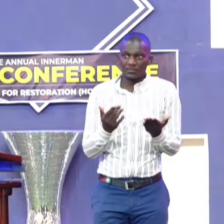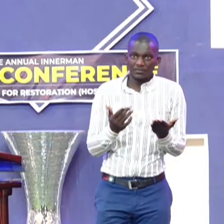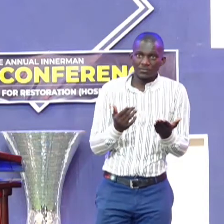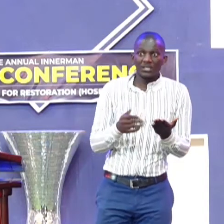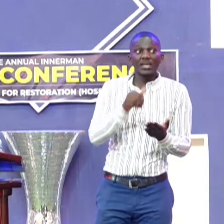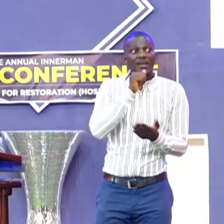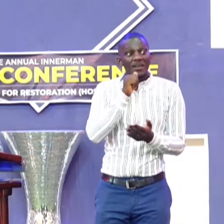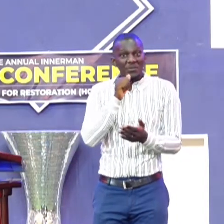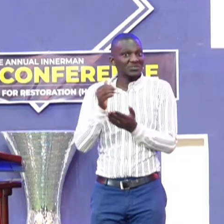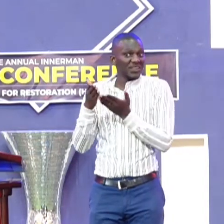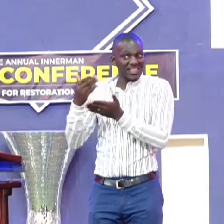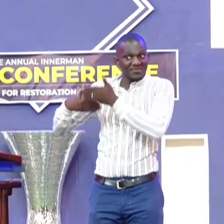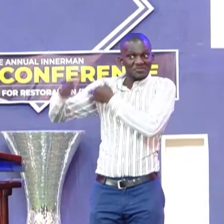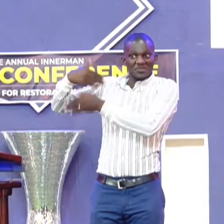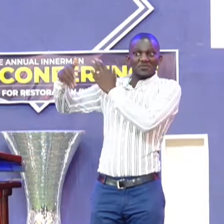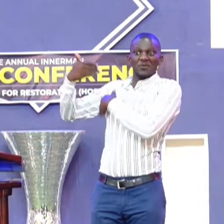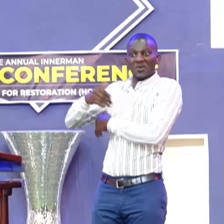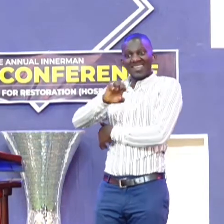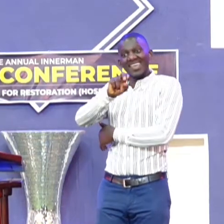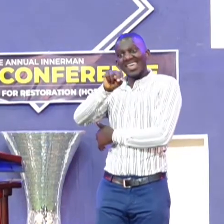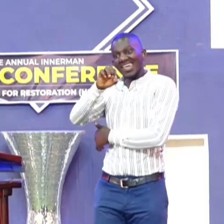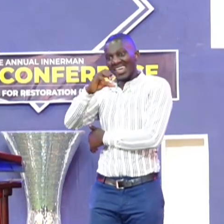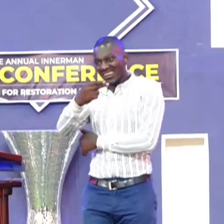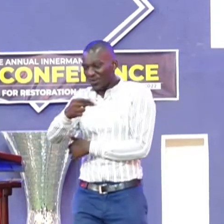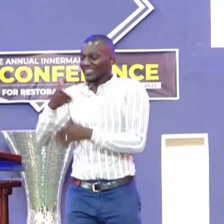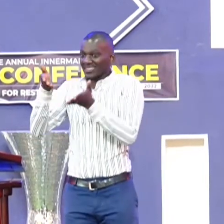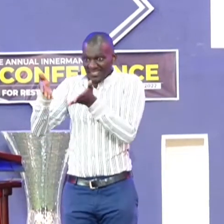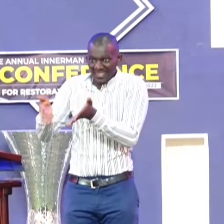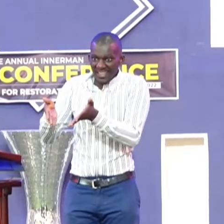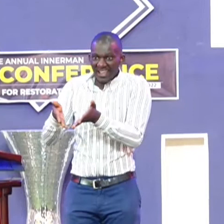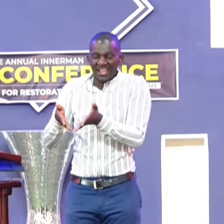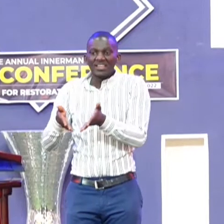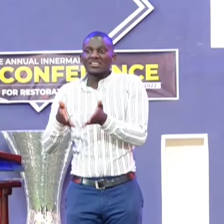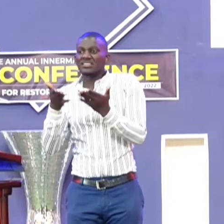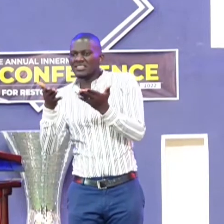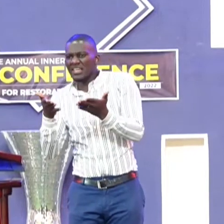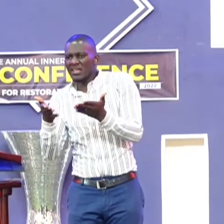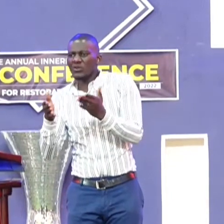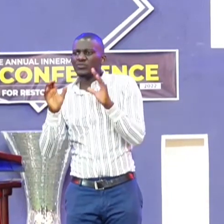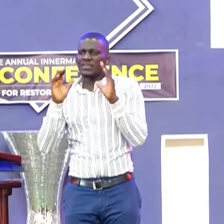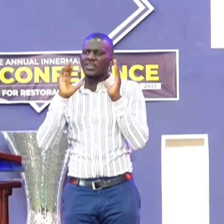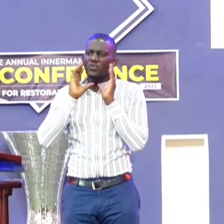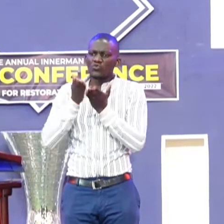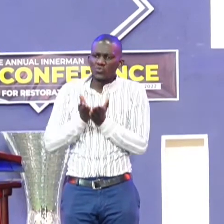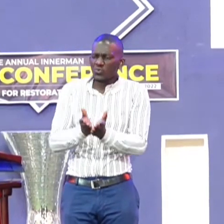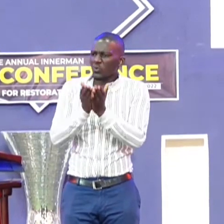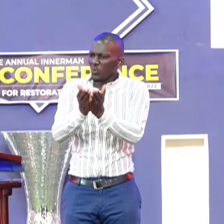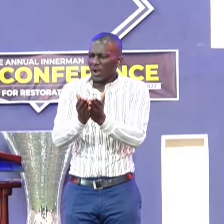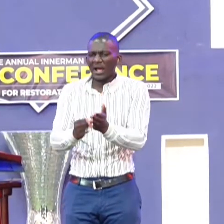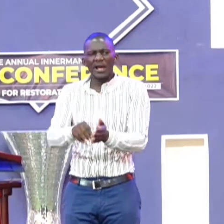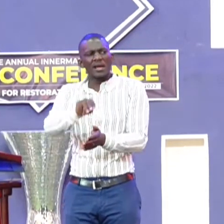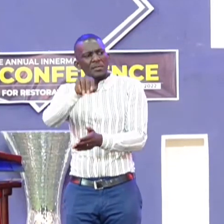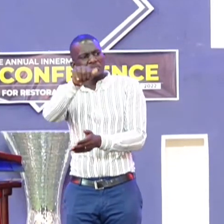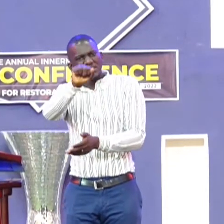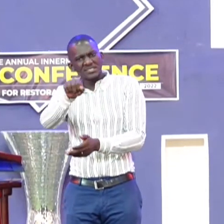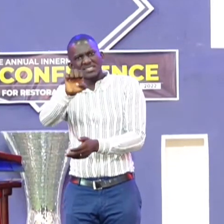The Abels were there. Those of Enoch were there. Those of Noah existed. Those